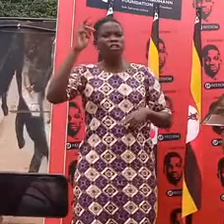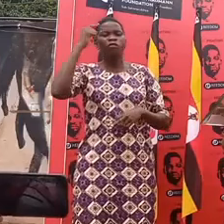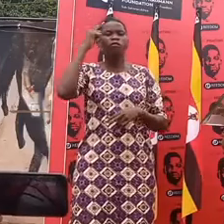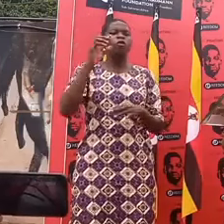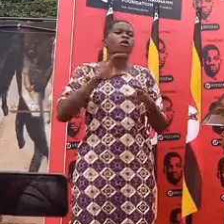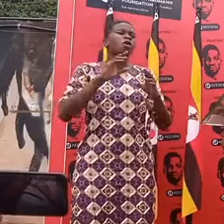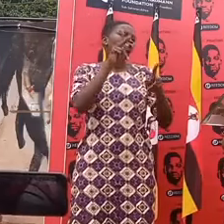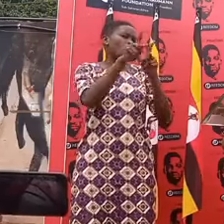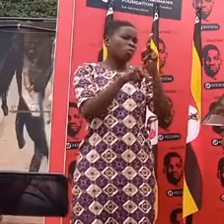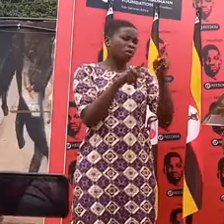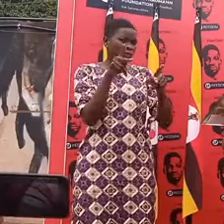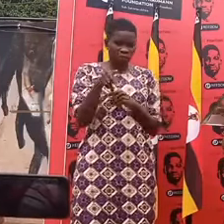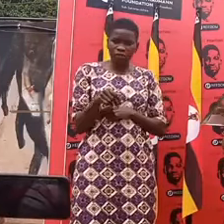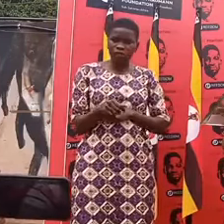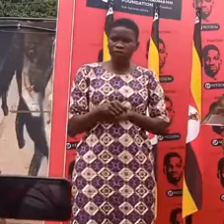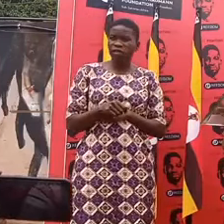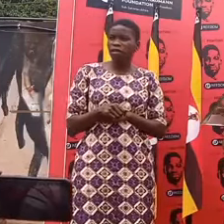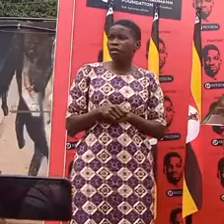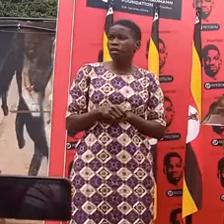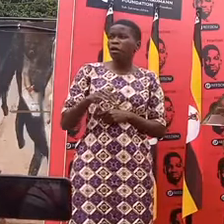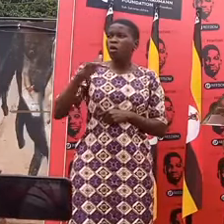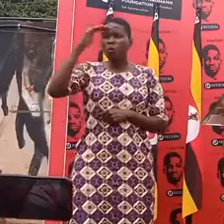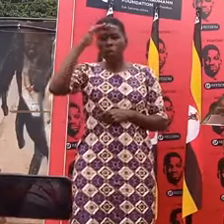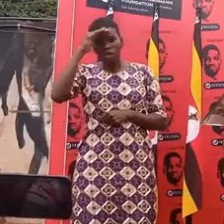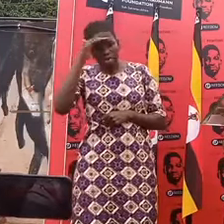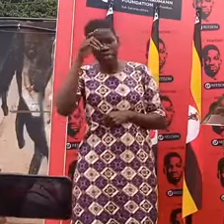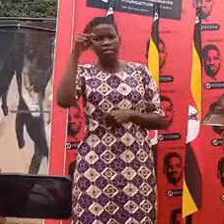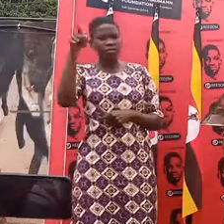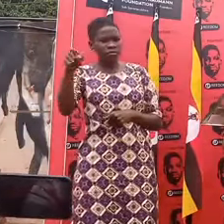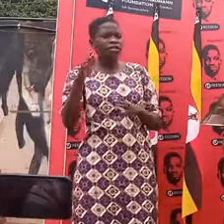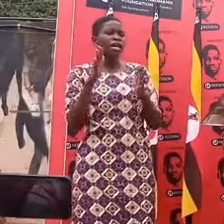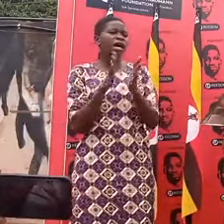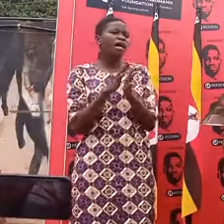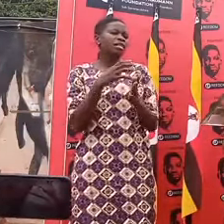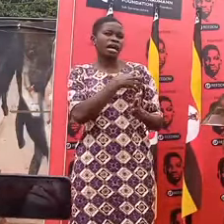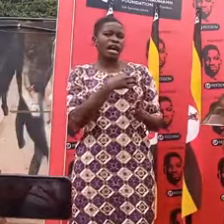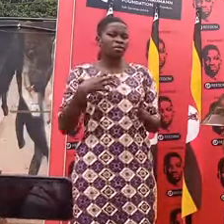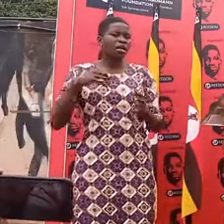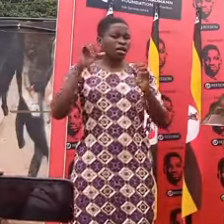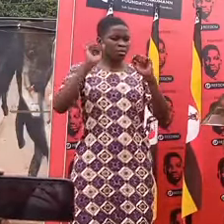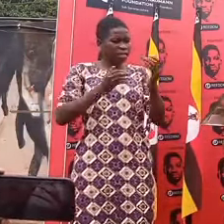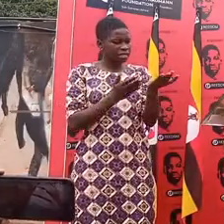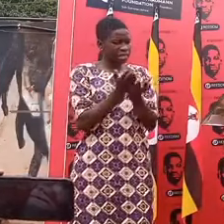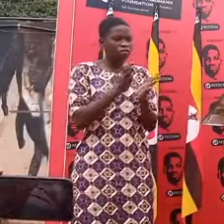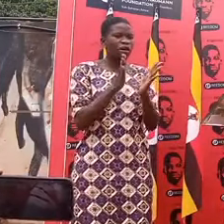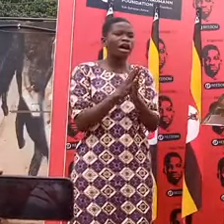It is the security agency's constitutional role to serve and protect Uganda.